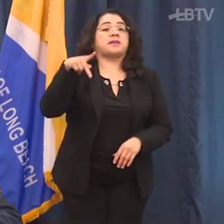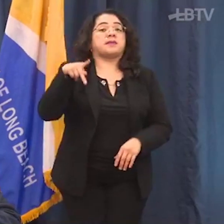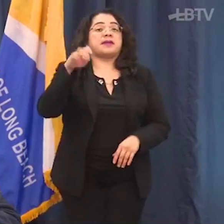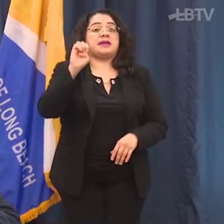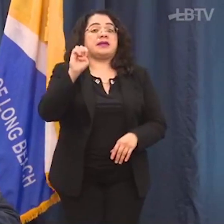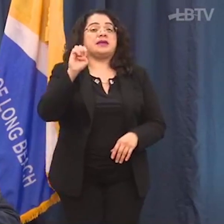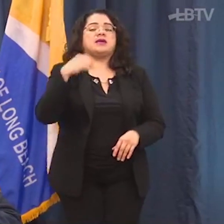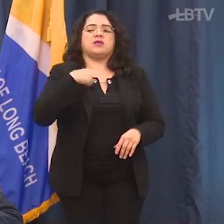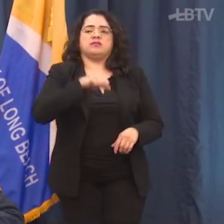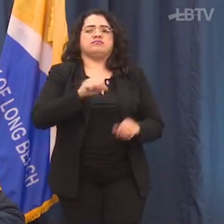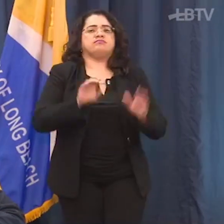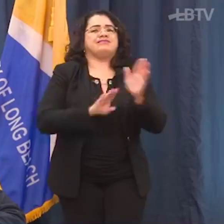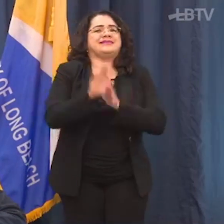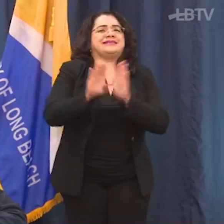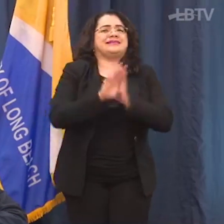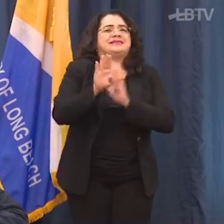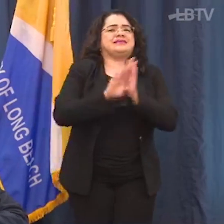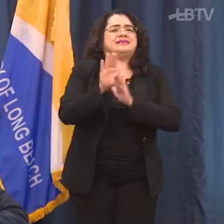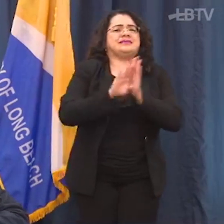could be met,